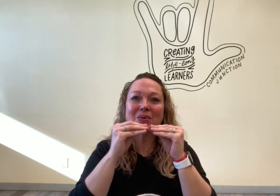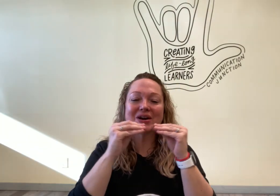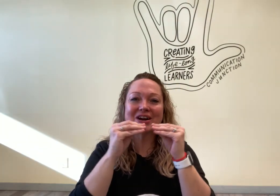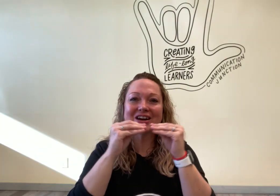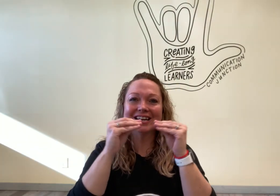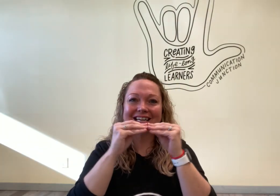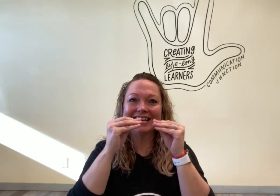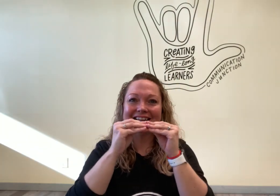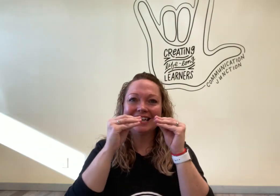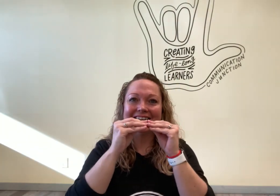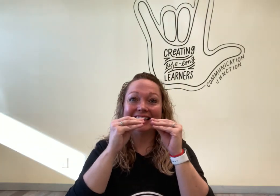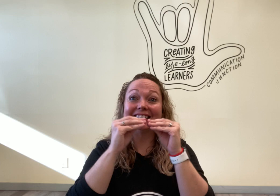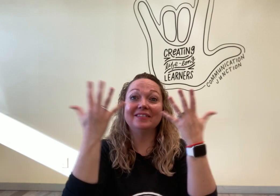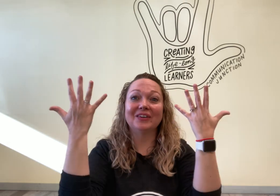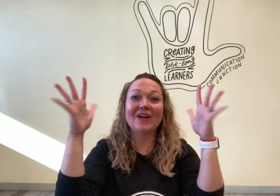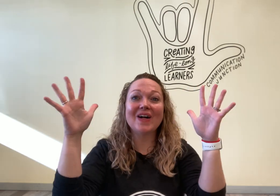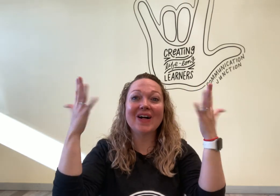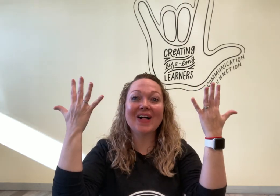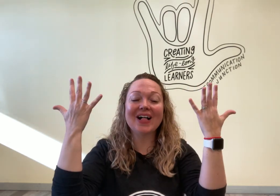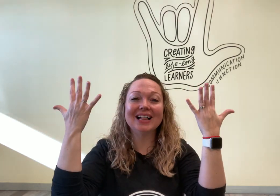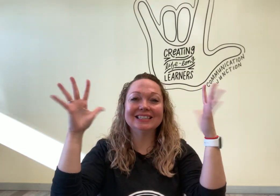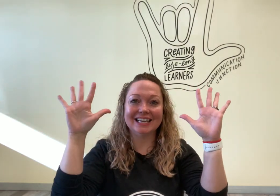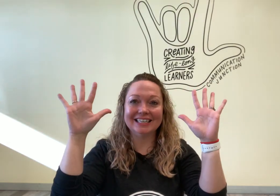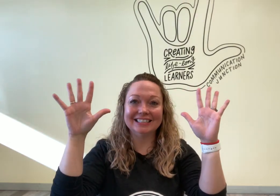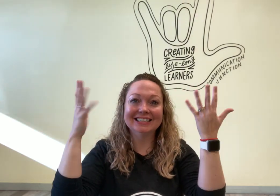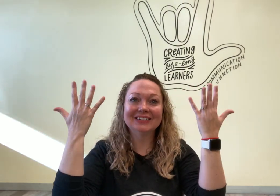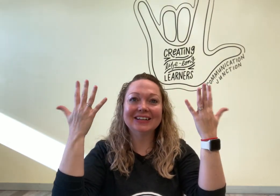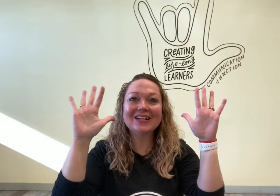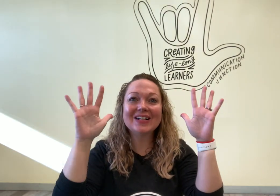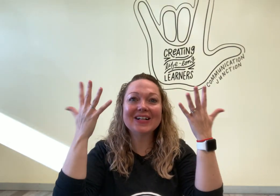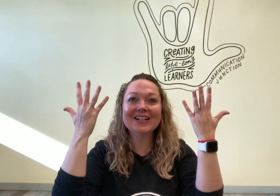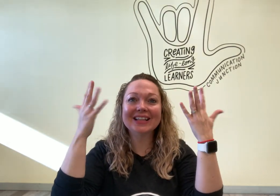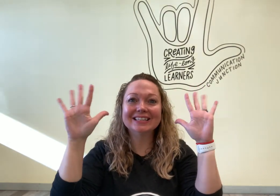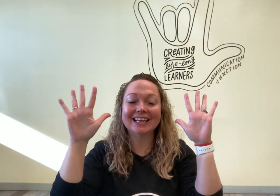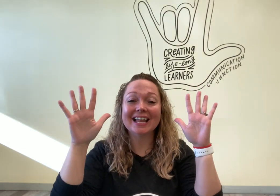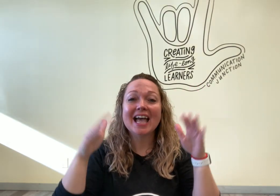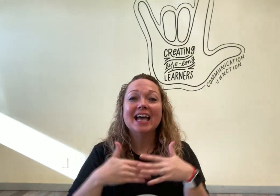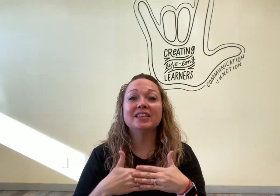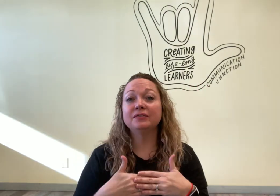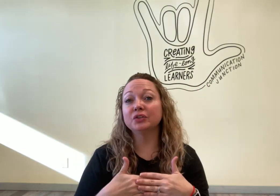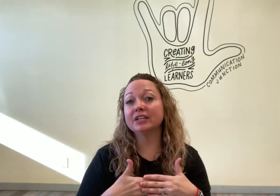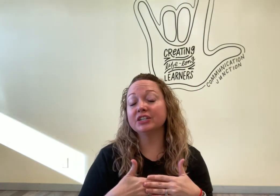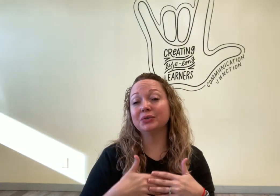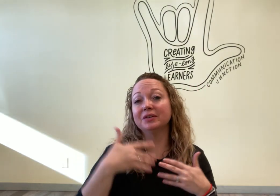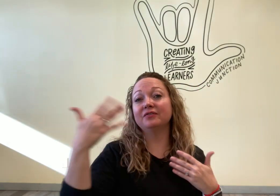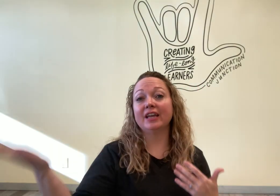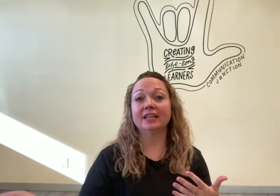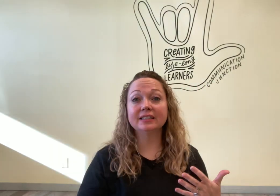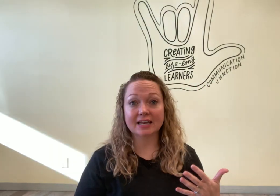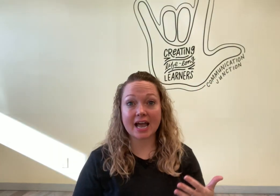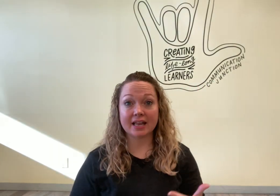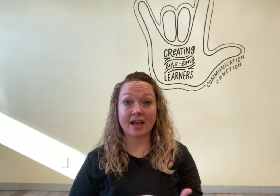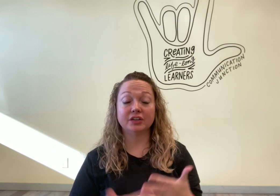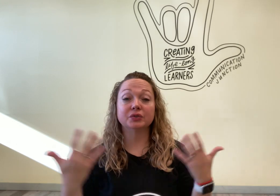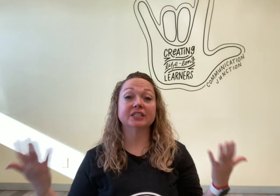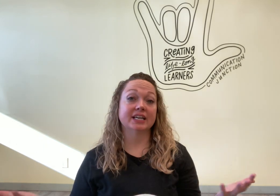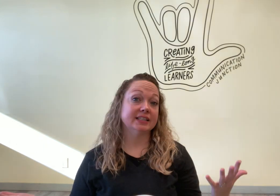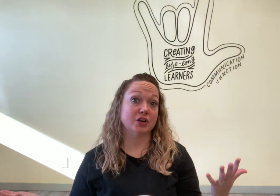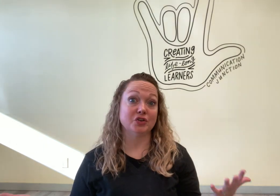more, and the sign for all done. All done. And then if you're looking to advance and add extra signs that are new